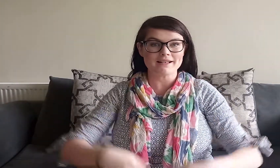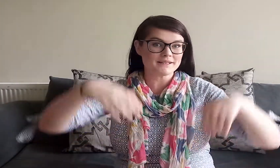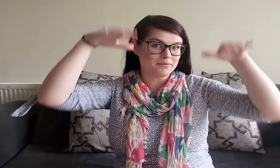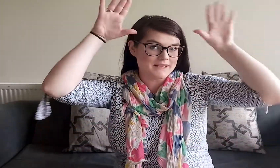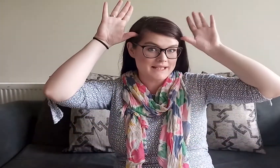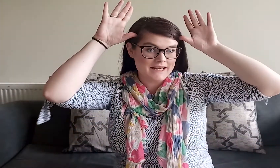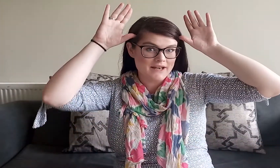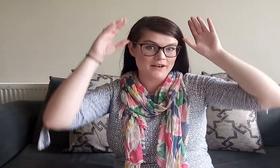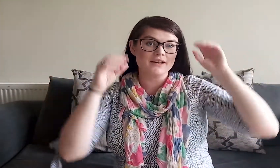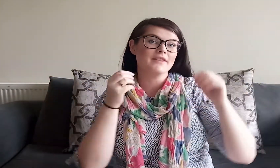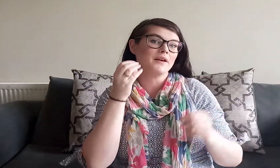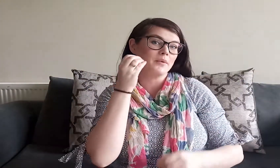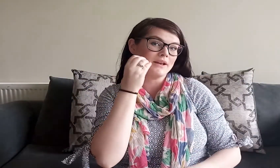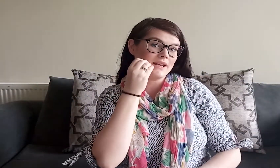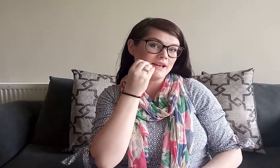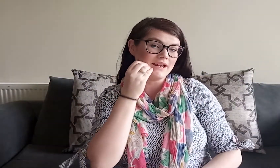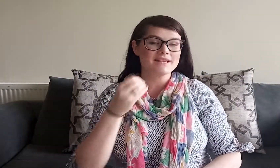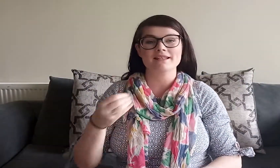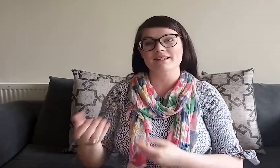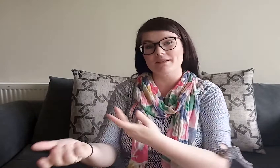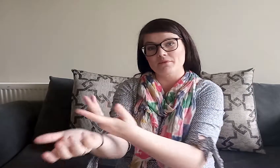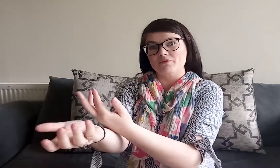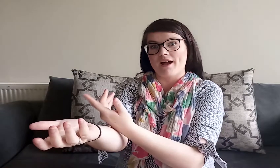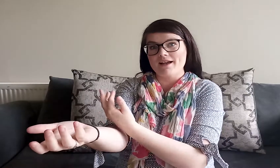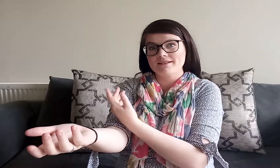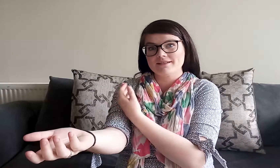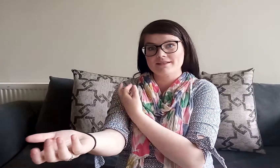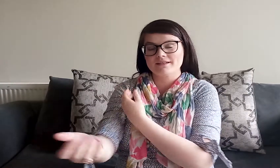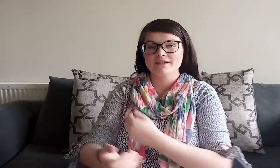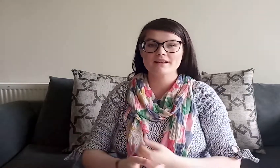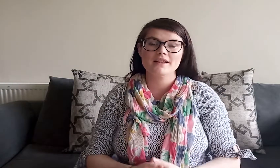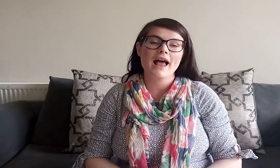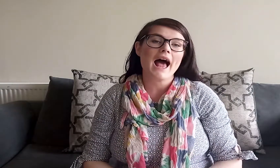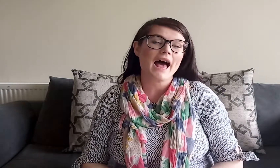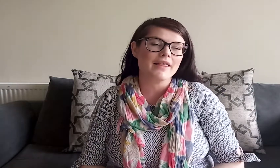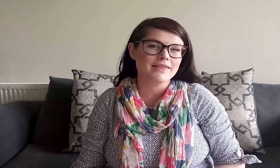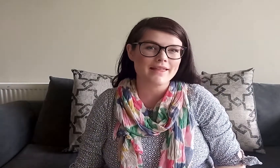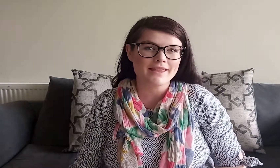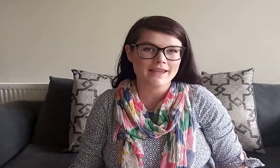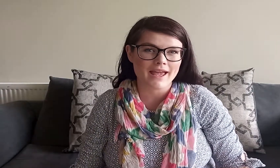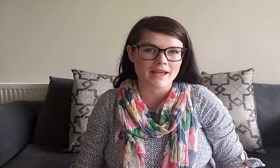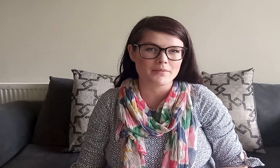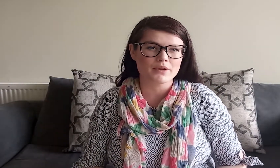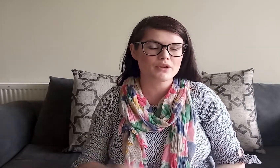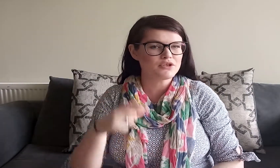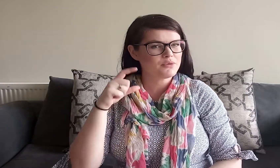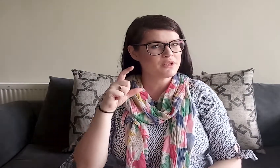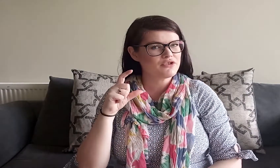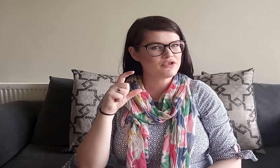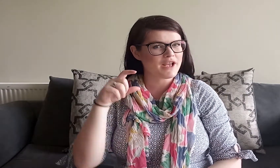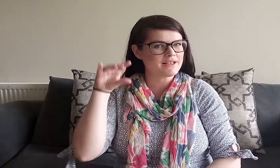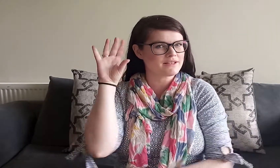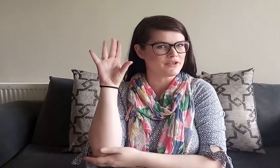some deer that were eating some grass. And then they came to a chestnut